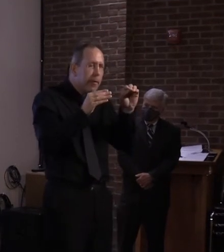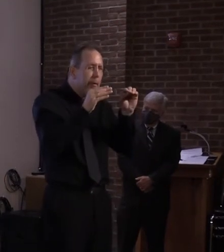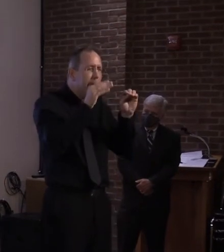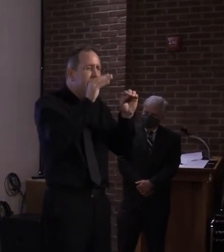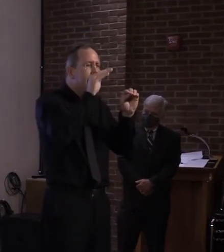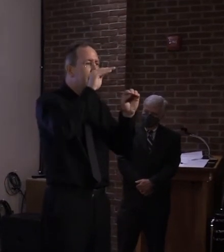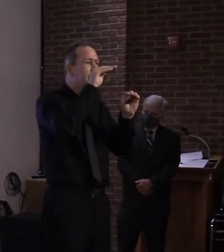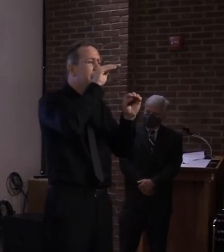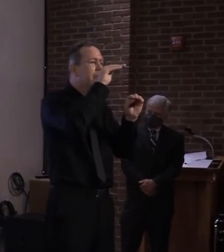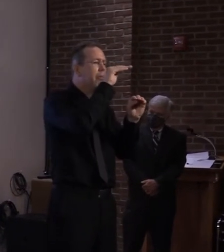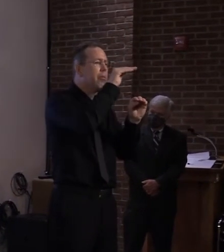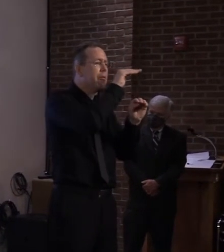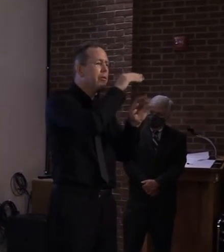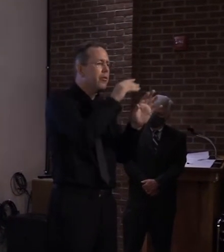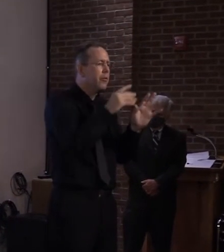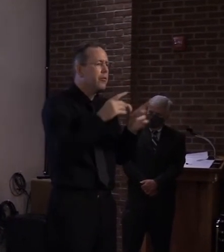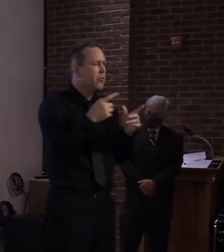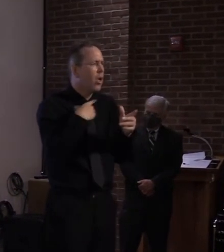explain it as well.